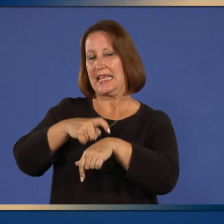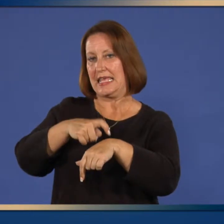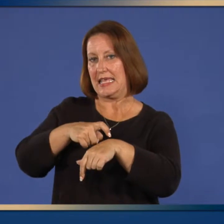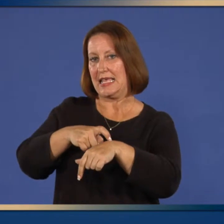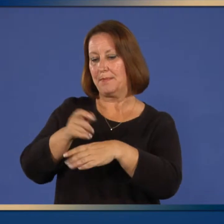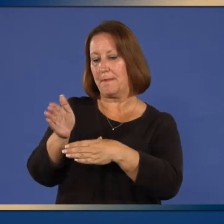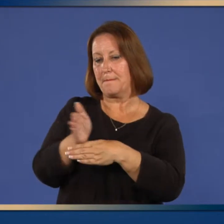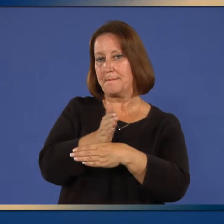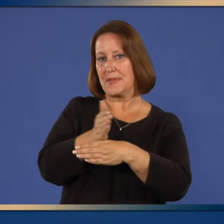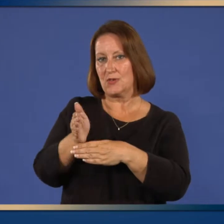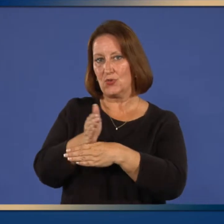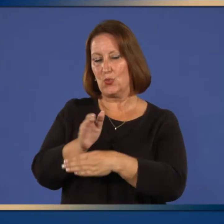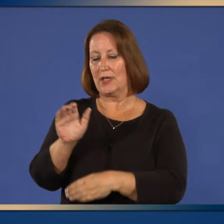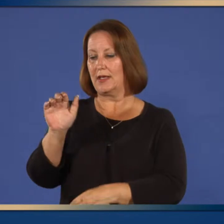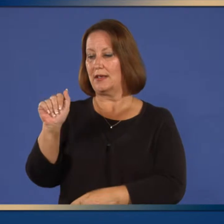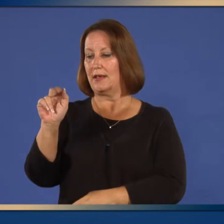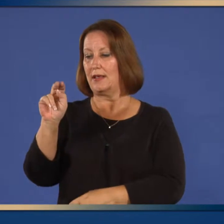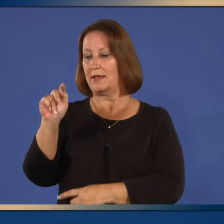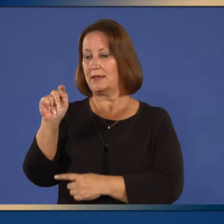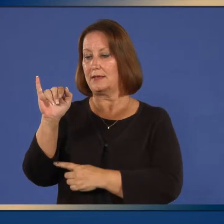drugs,